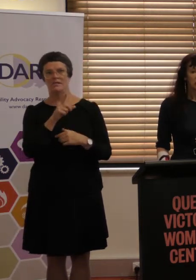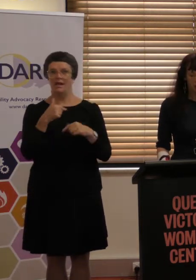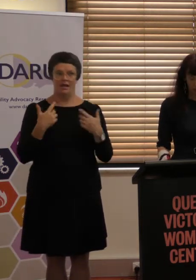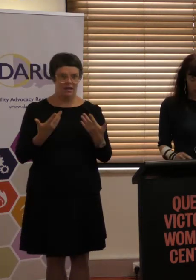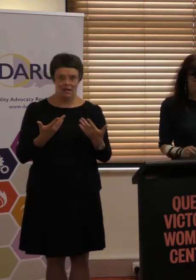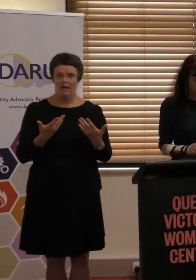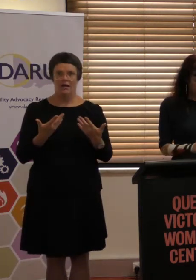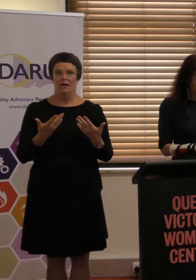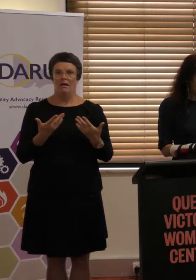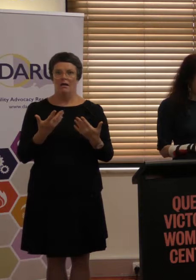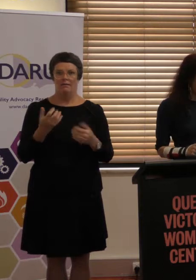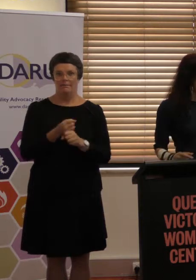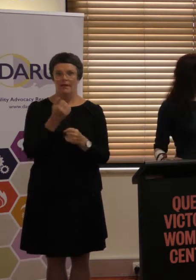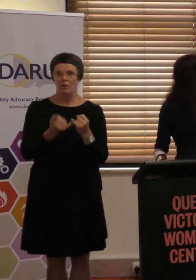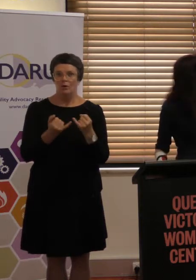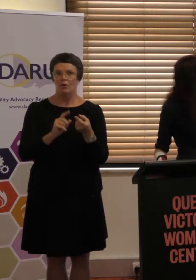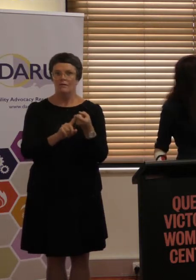it didn't, it's still in.